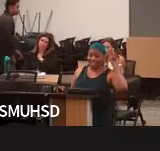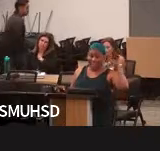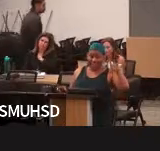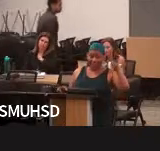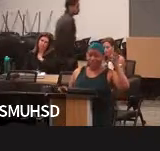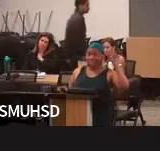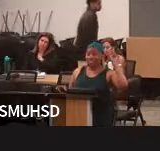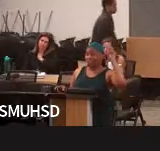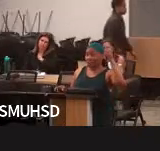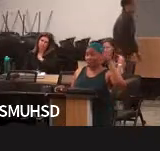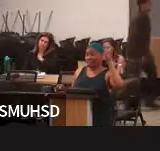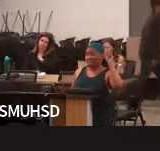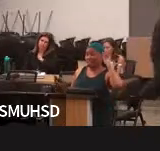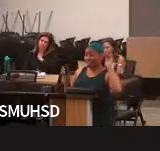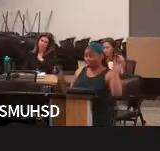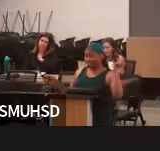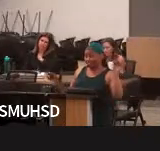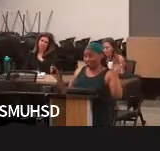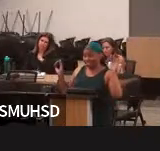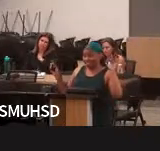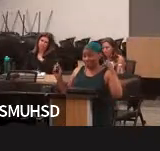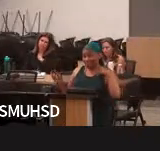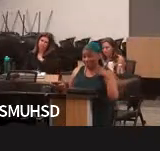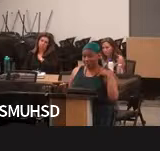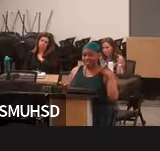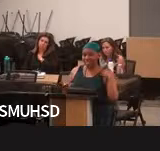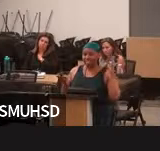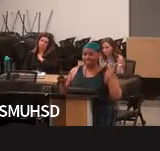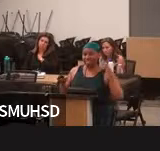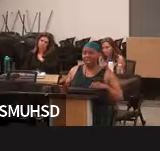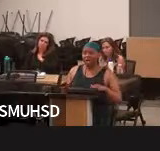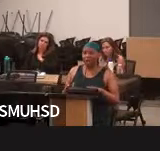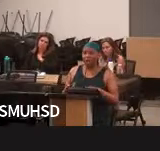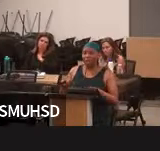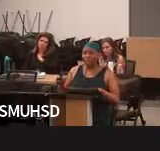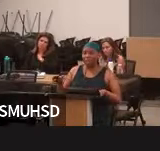Black staff in the district at Mills.